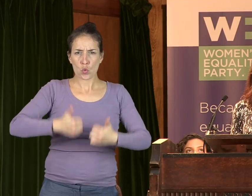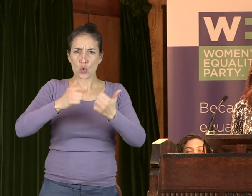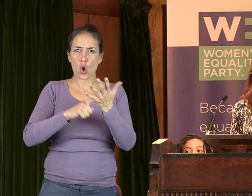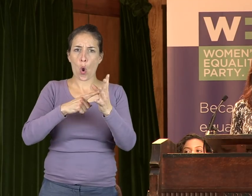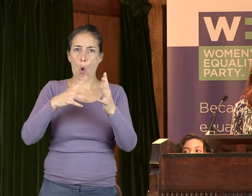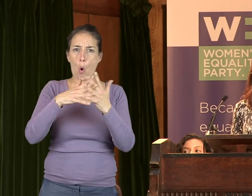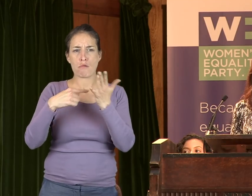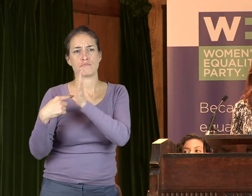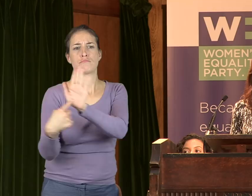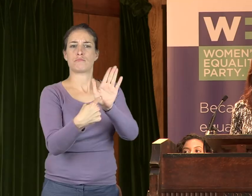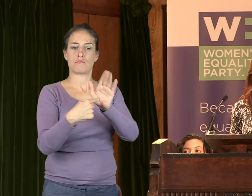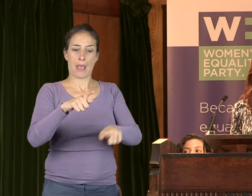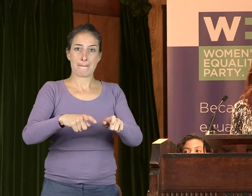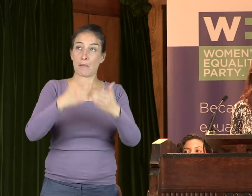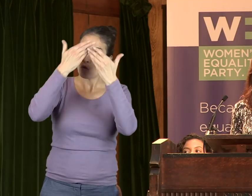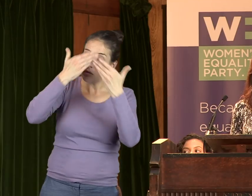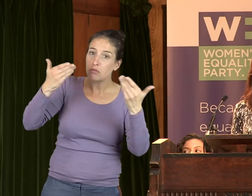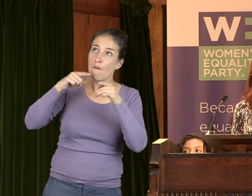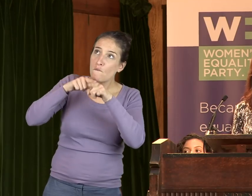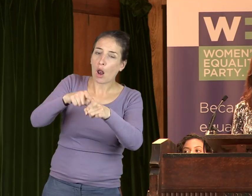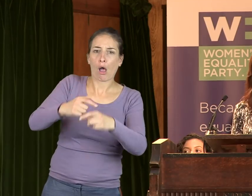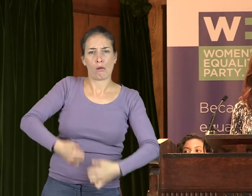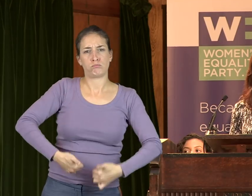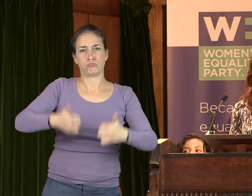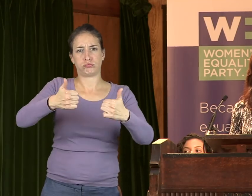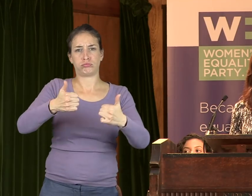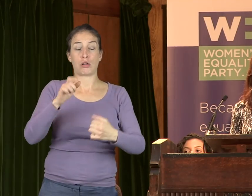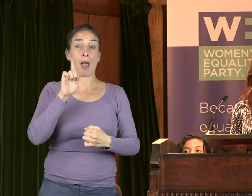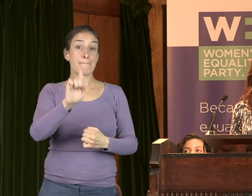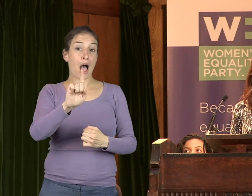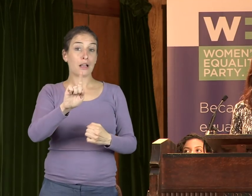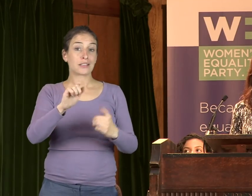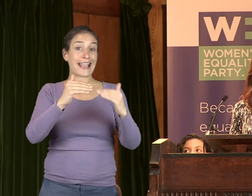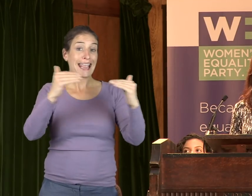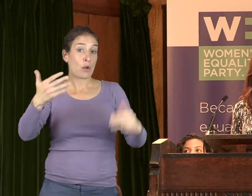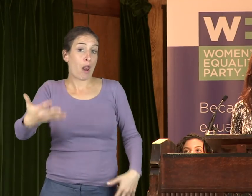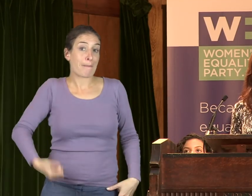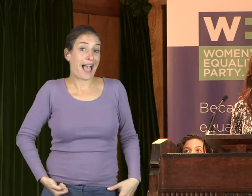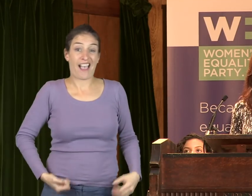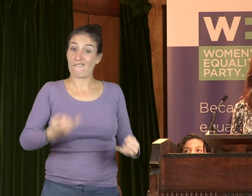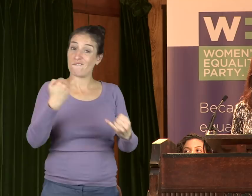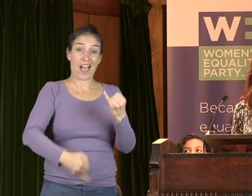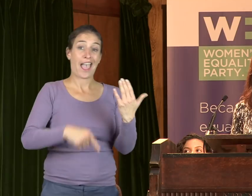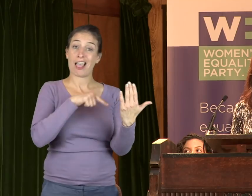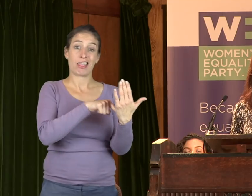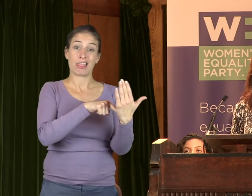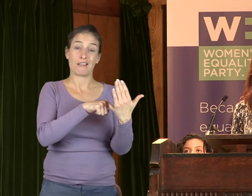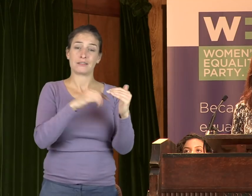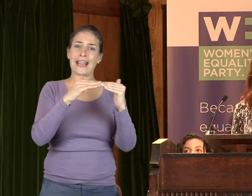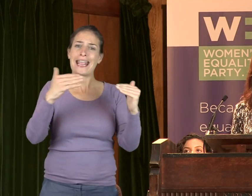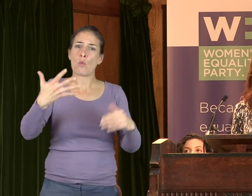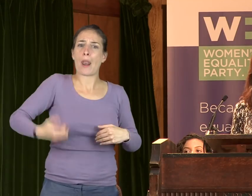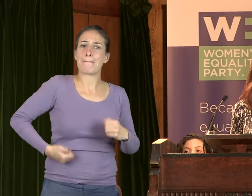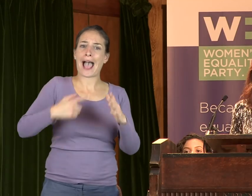them. But in this case, the laws we have aren't working. The Equal Pay Act has been on the